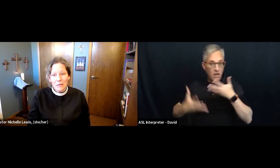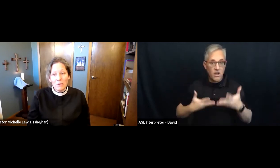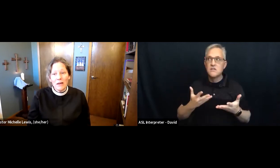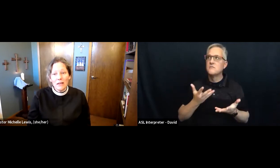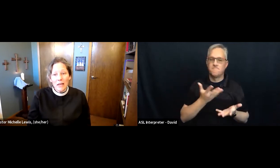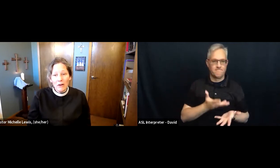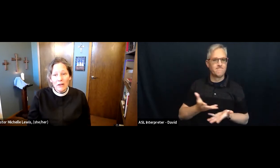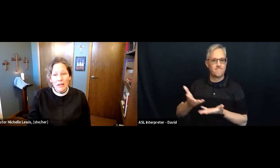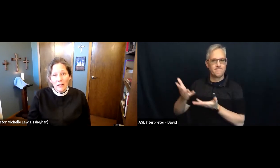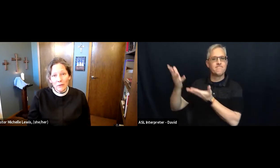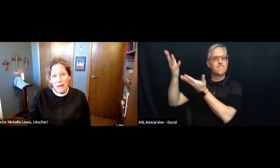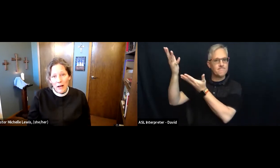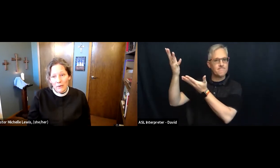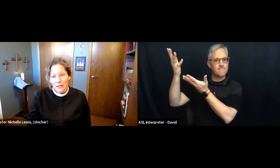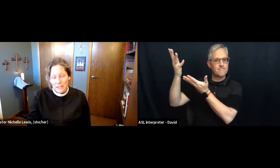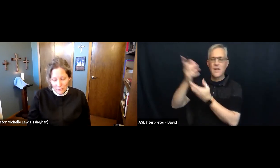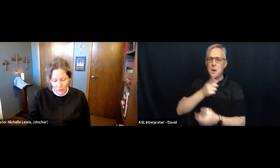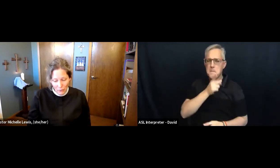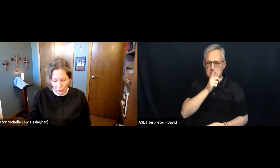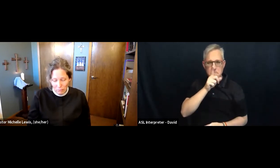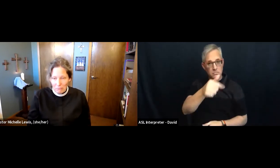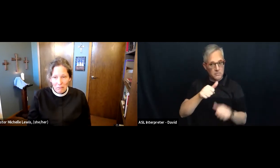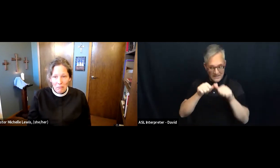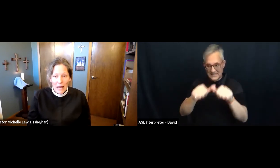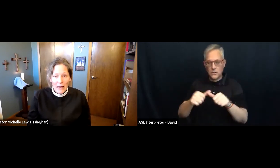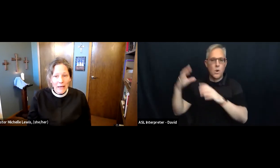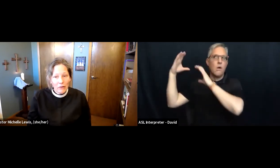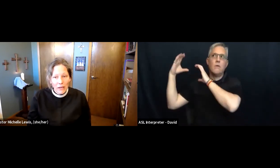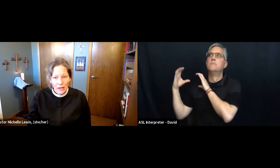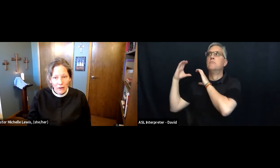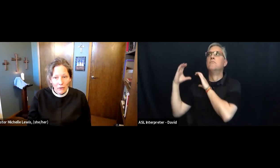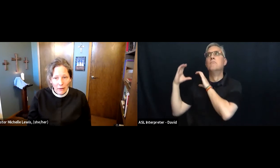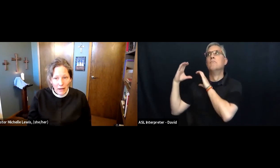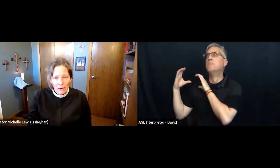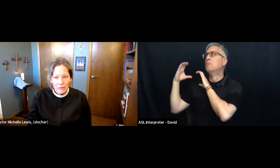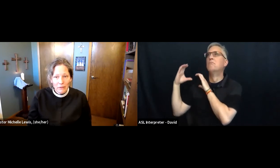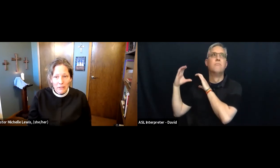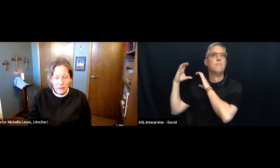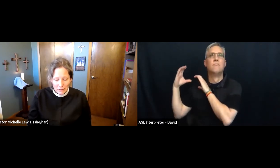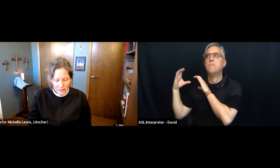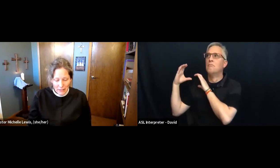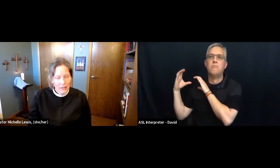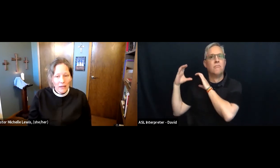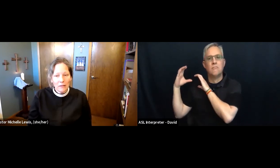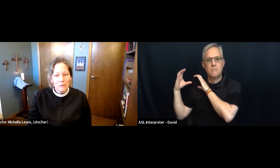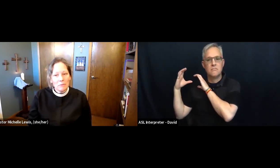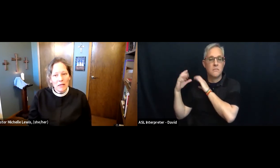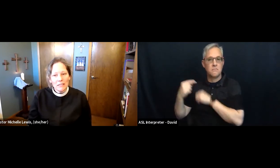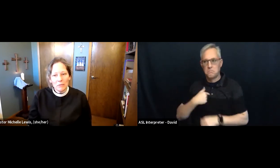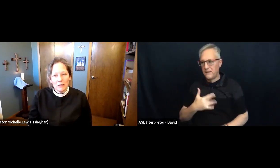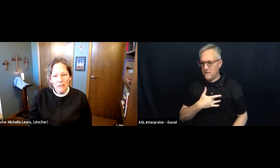not to keep carrying it around as if my carrying around guilt